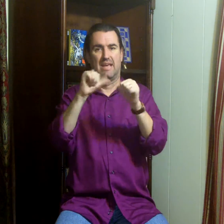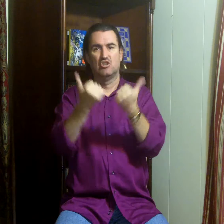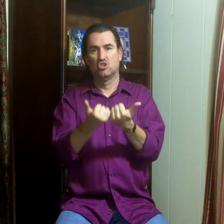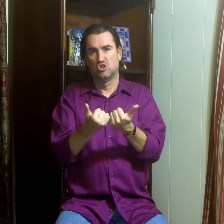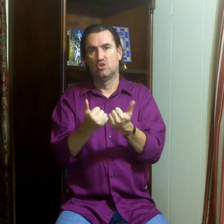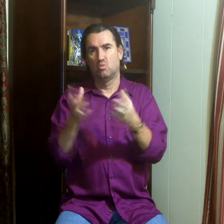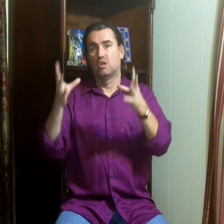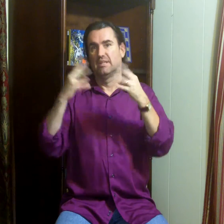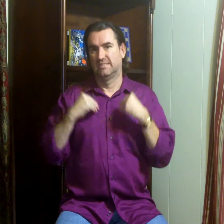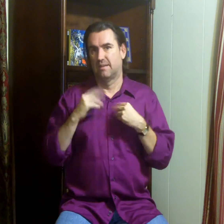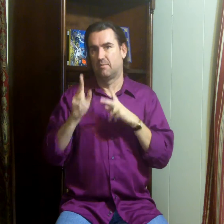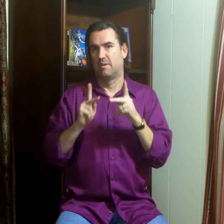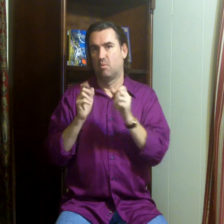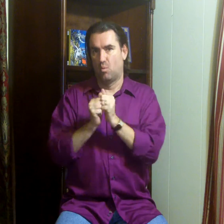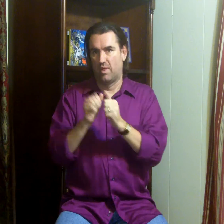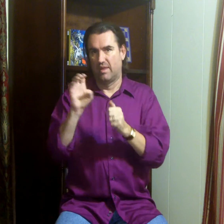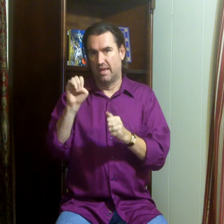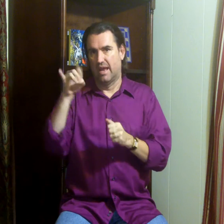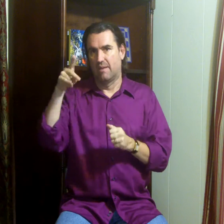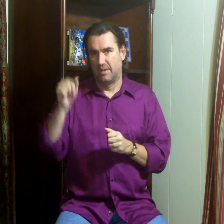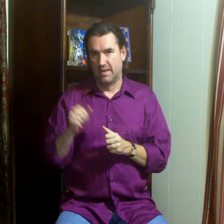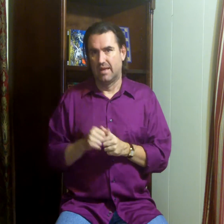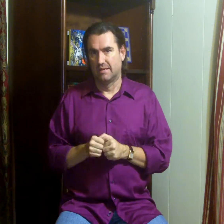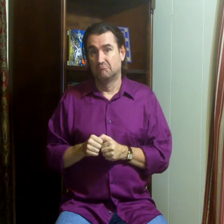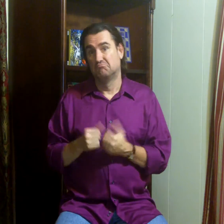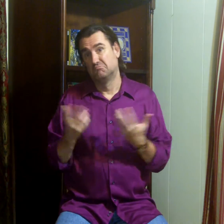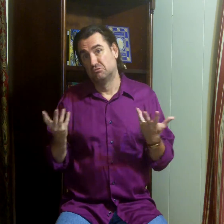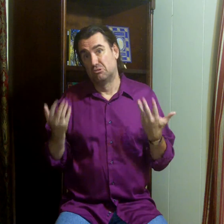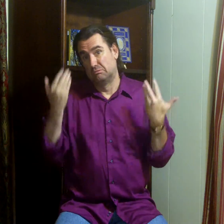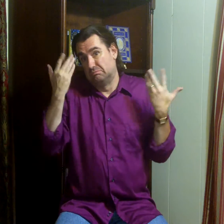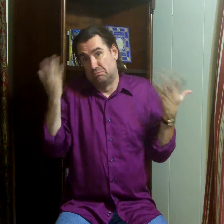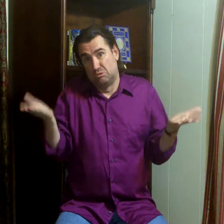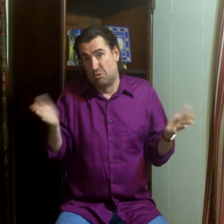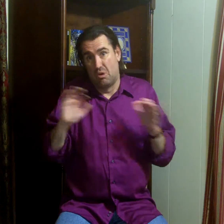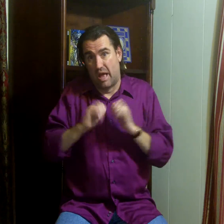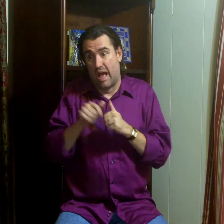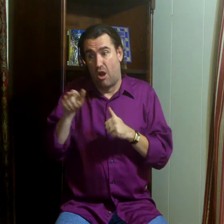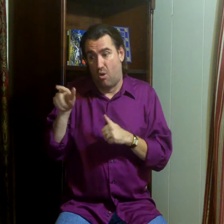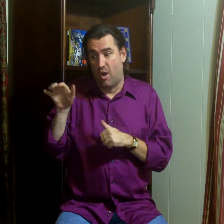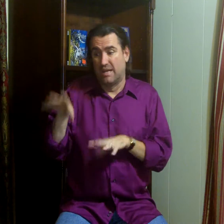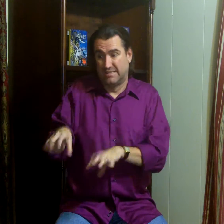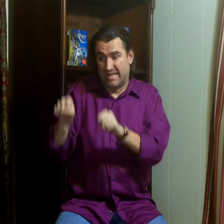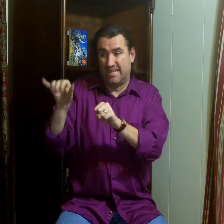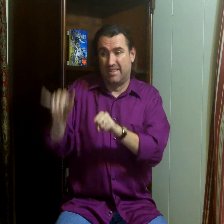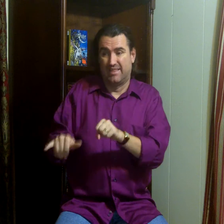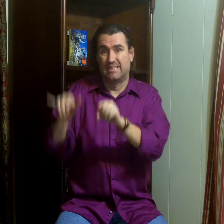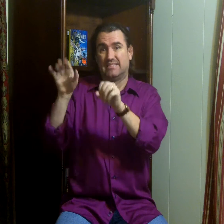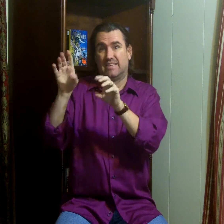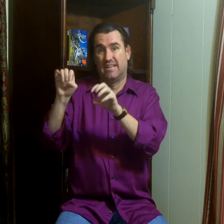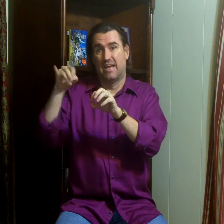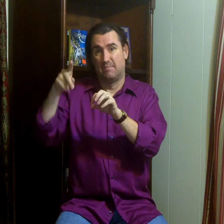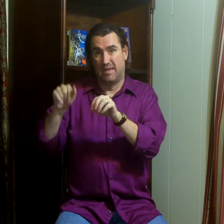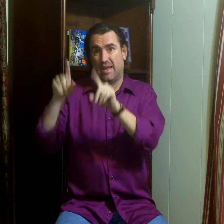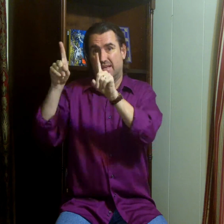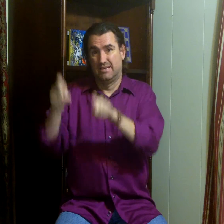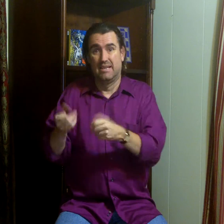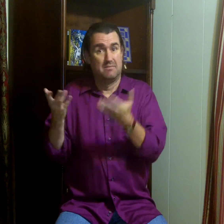assignments that they'll be able to use you for. So you never know how taking this particular exam might be of benefit to